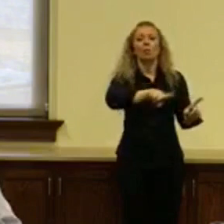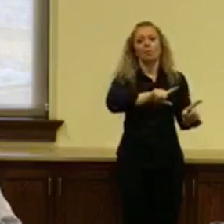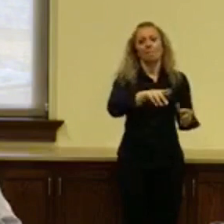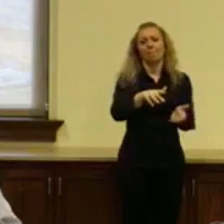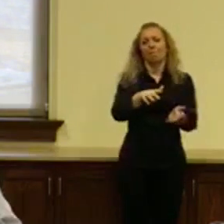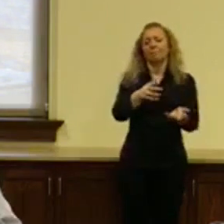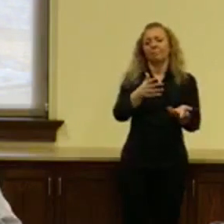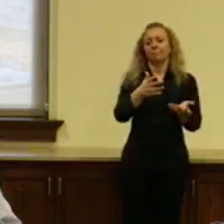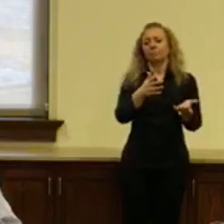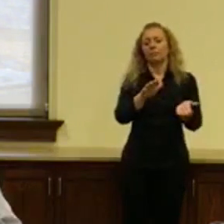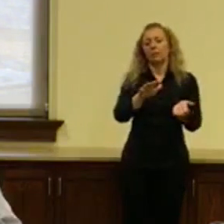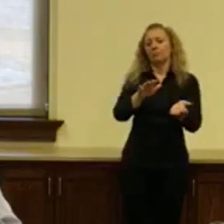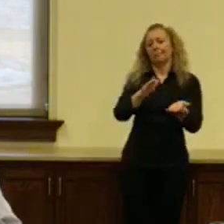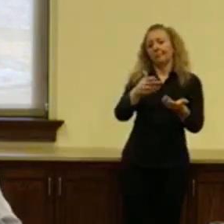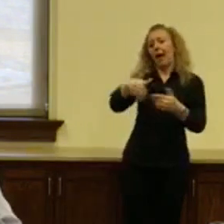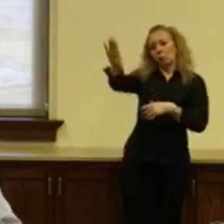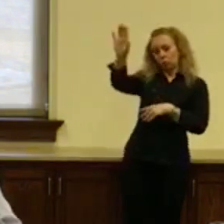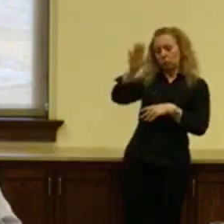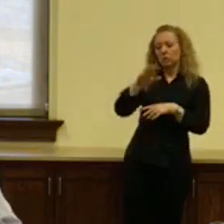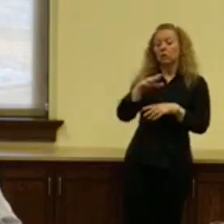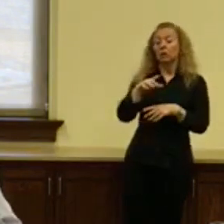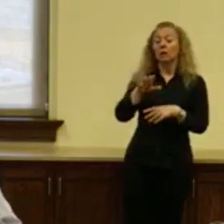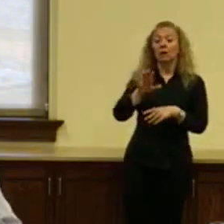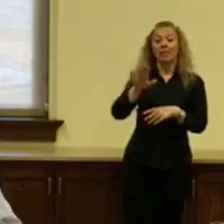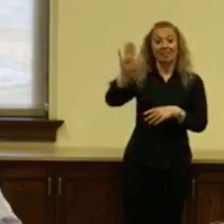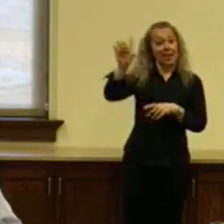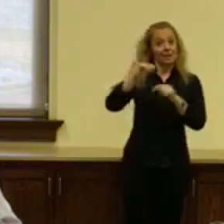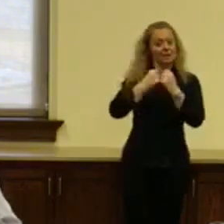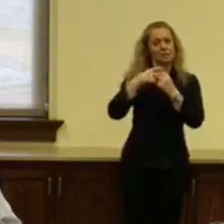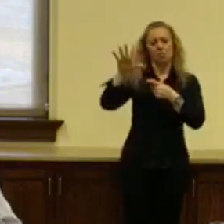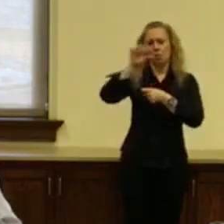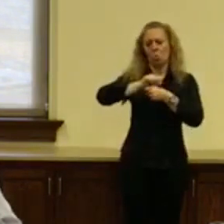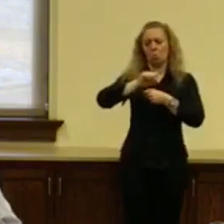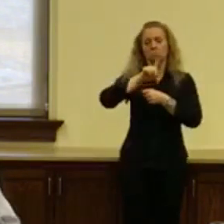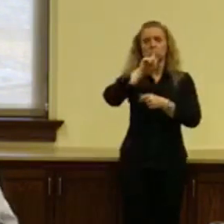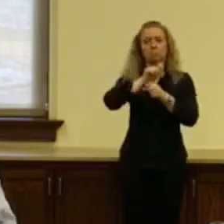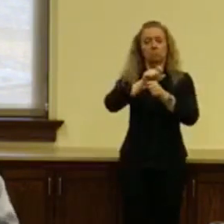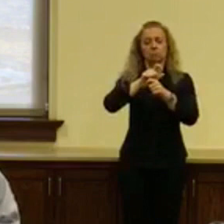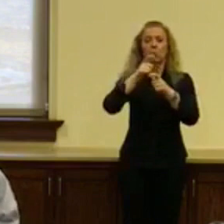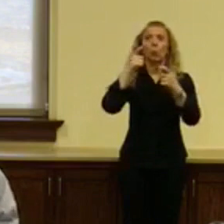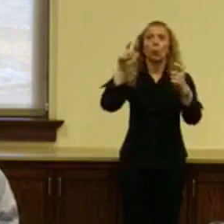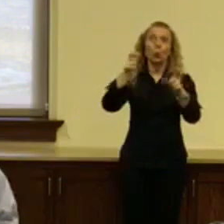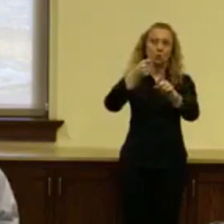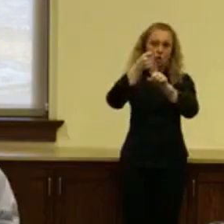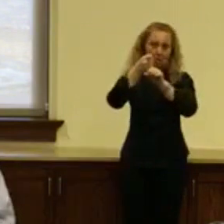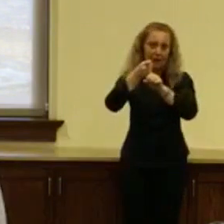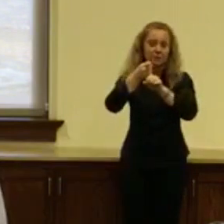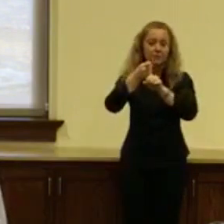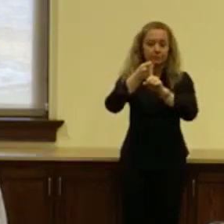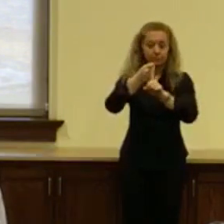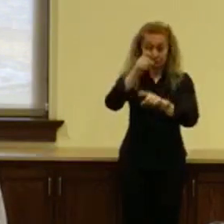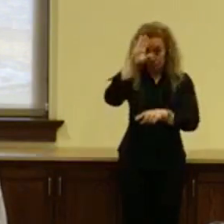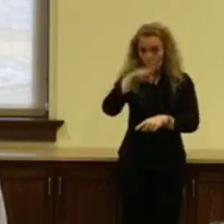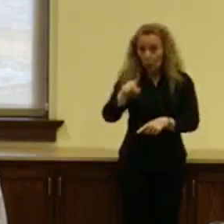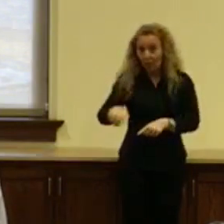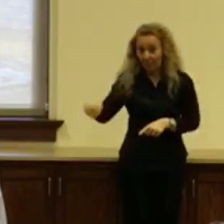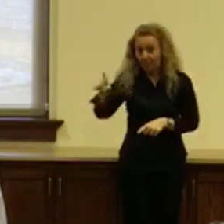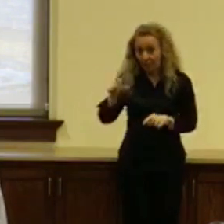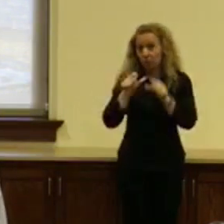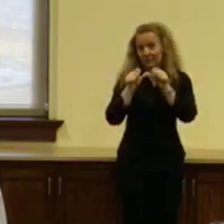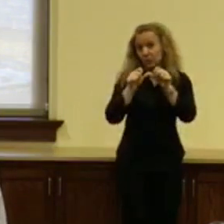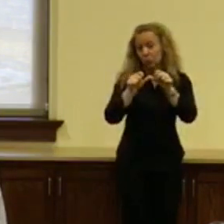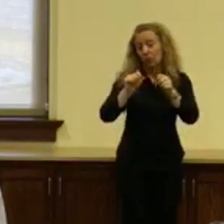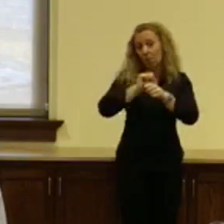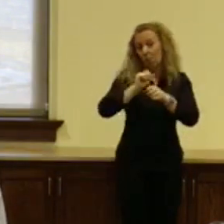work that team has been doing has really had a great impact. So I think they're continuing. In fact, I know they're continuing that